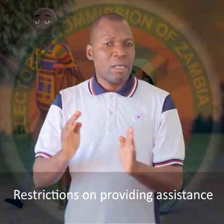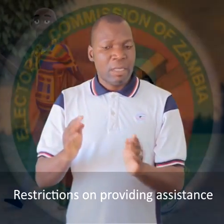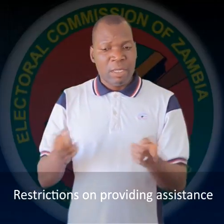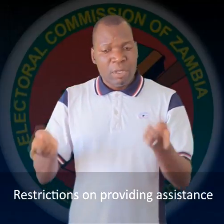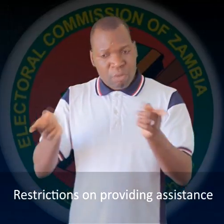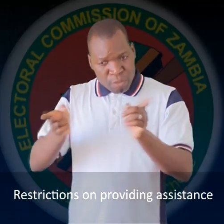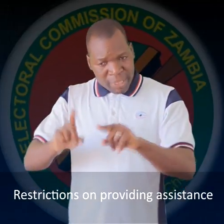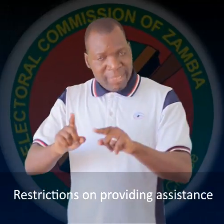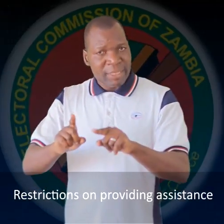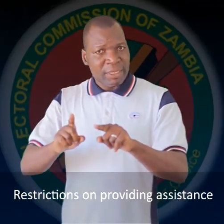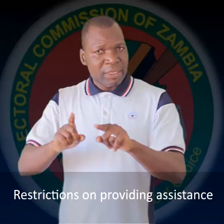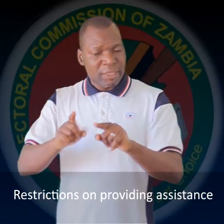Restrictions on providing assistance.